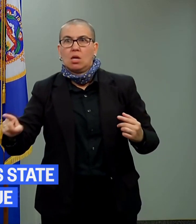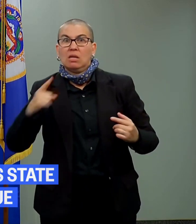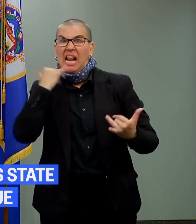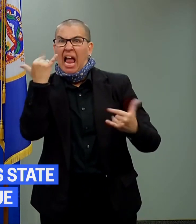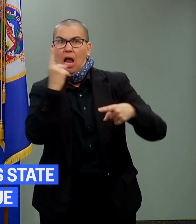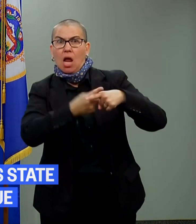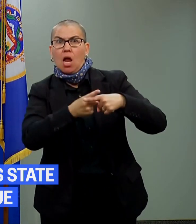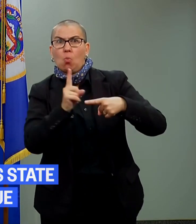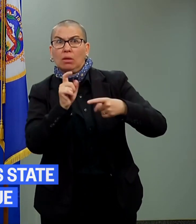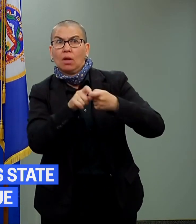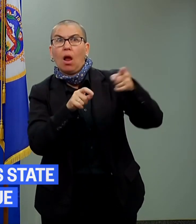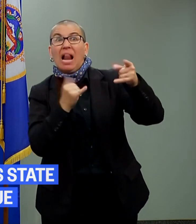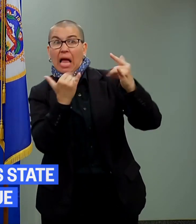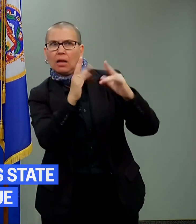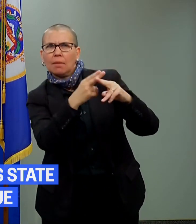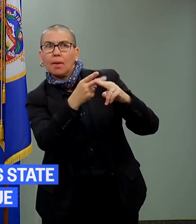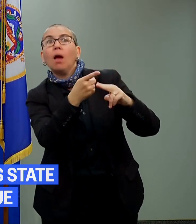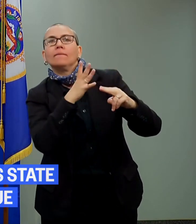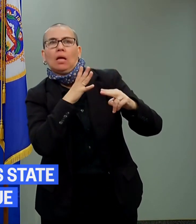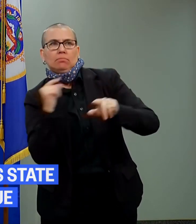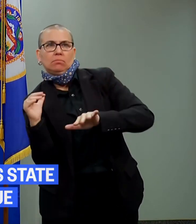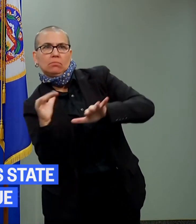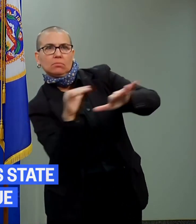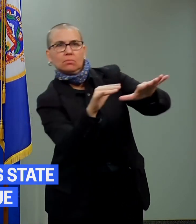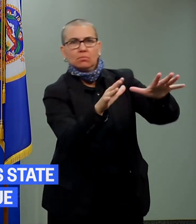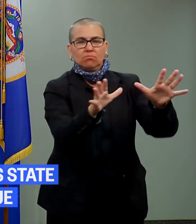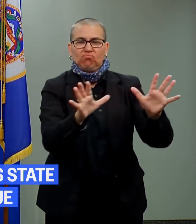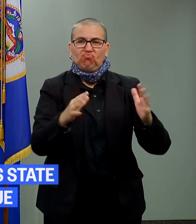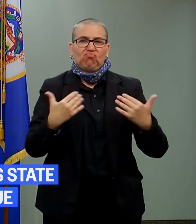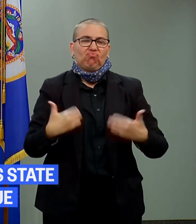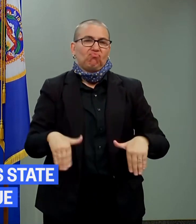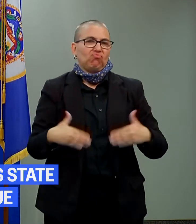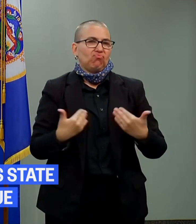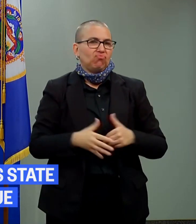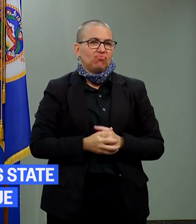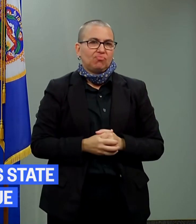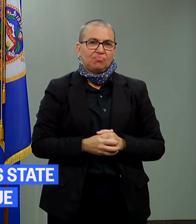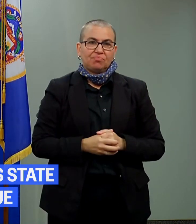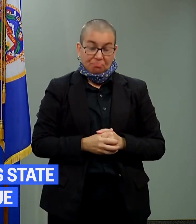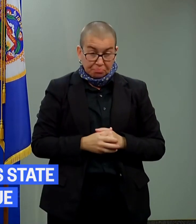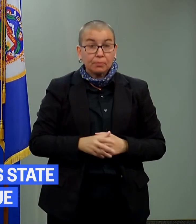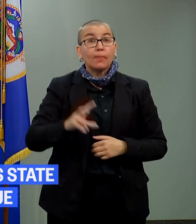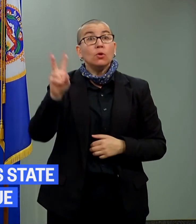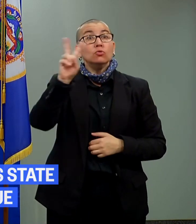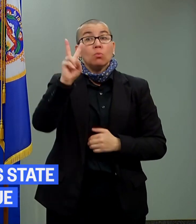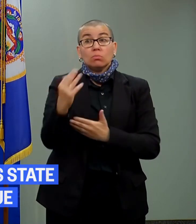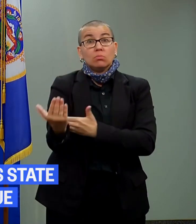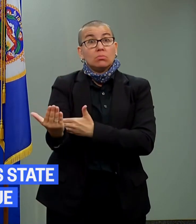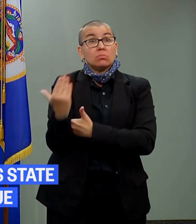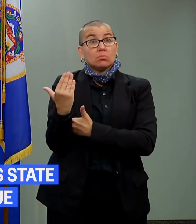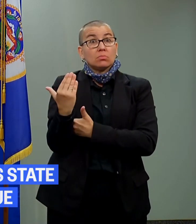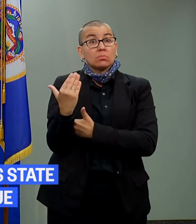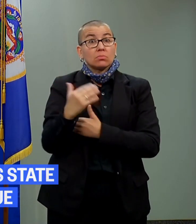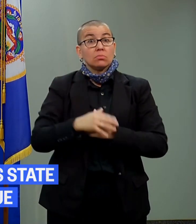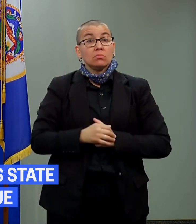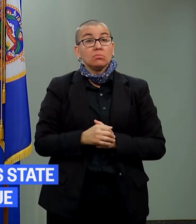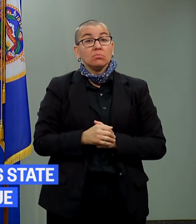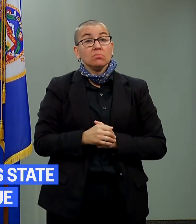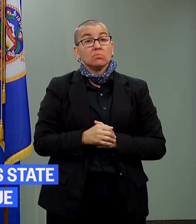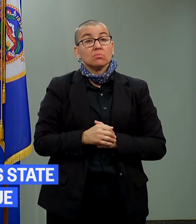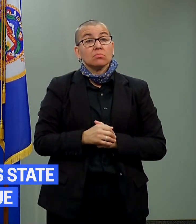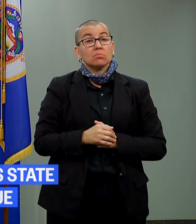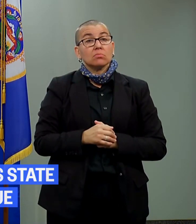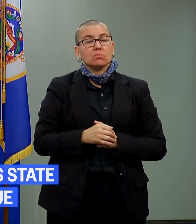Preliminary data, and that's all this is at this point, is that by about 2 o'clock in the morning, there were about 25 arrests on the Hennepin County